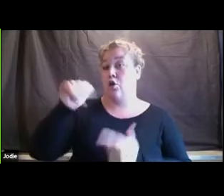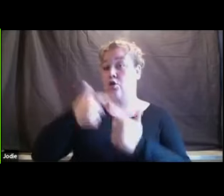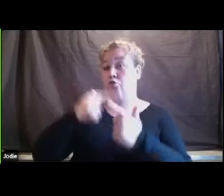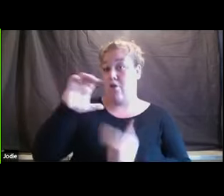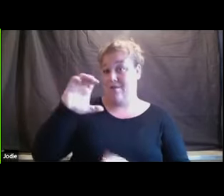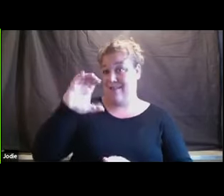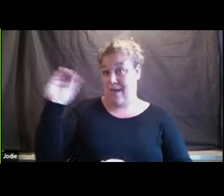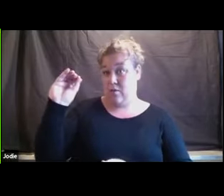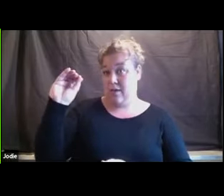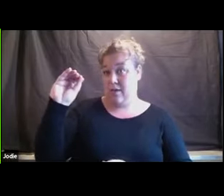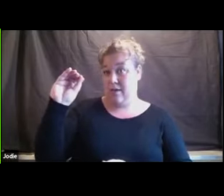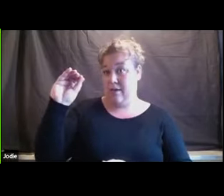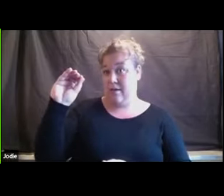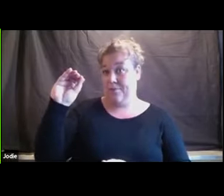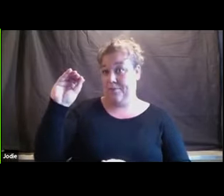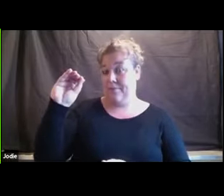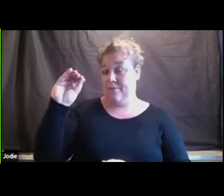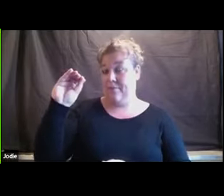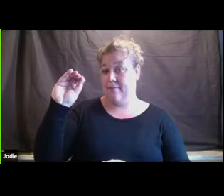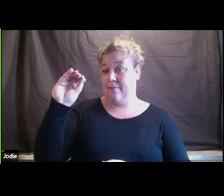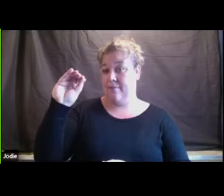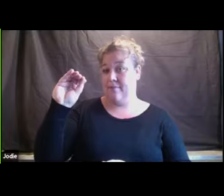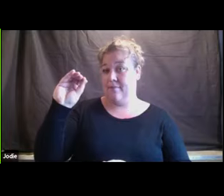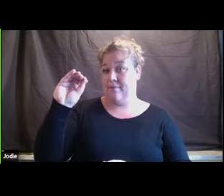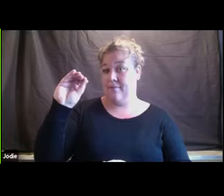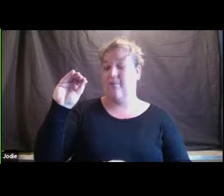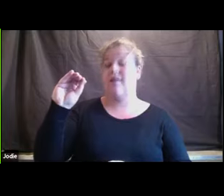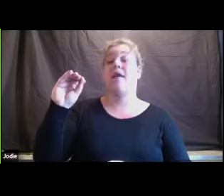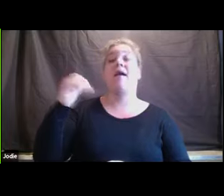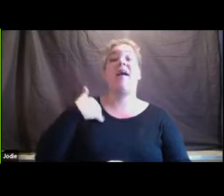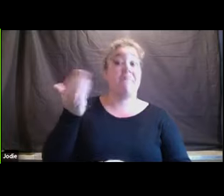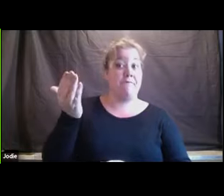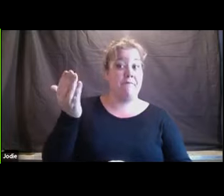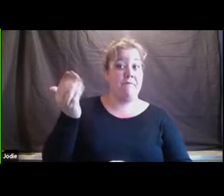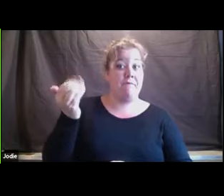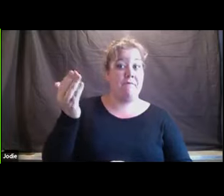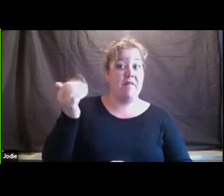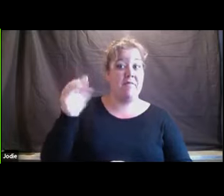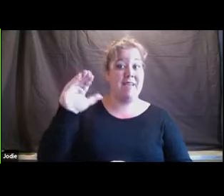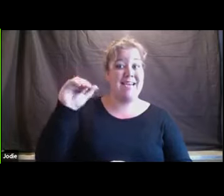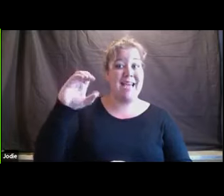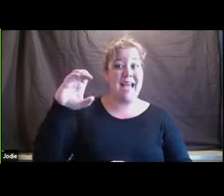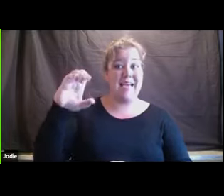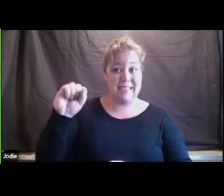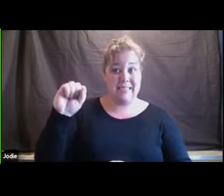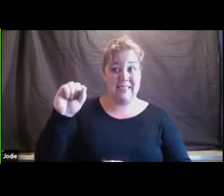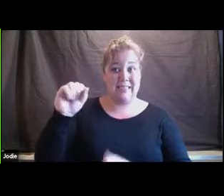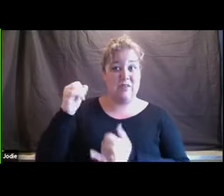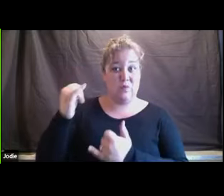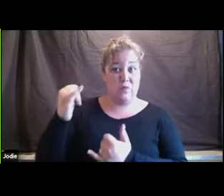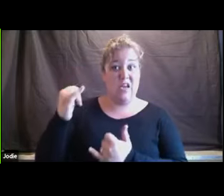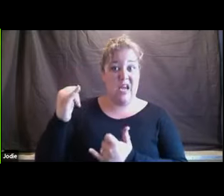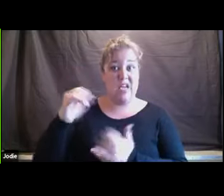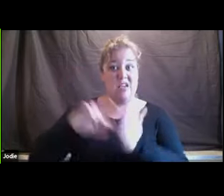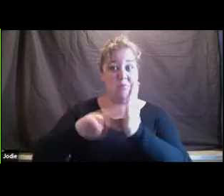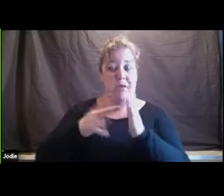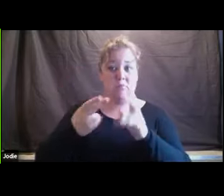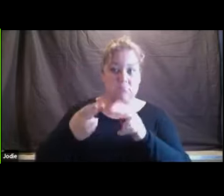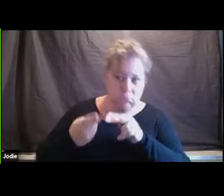with, we have had 15 cases today, so a very significant